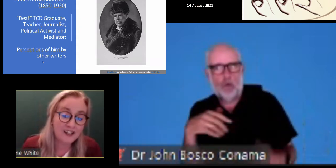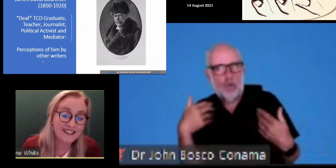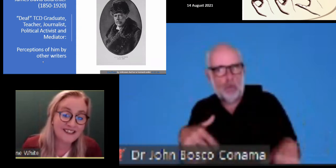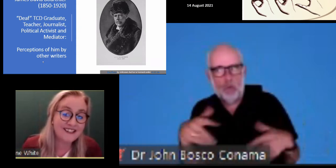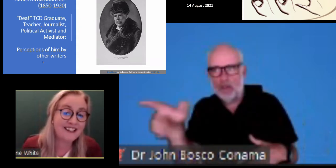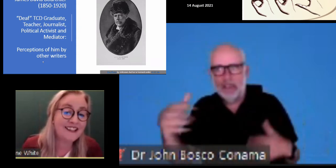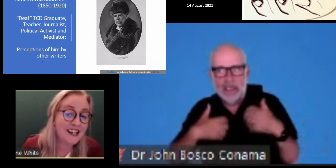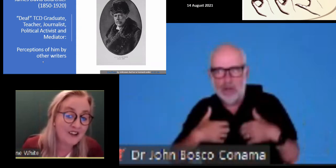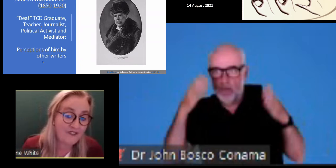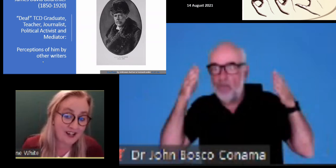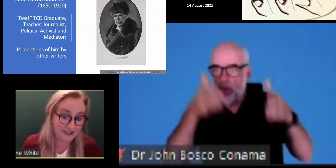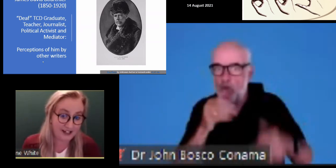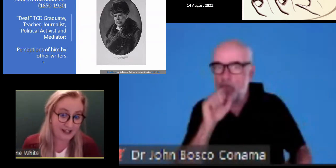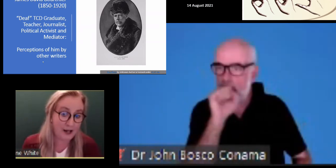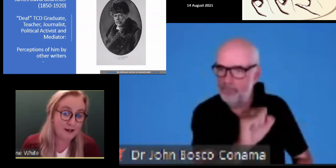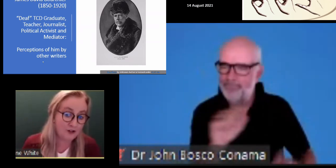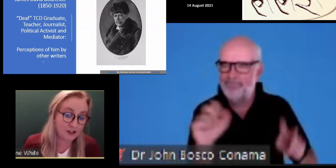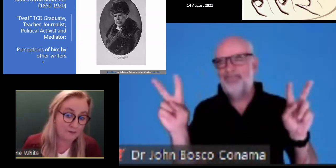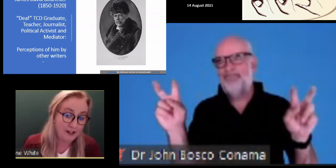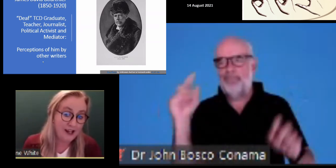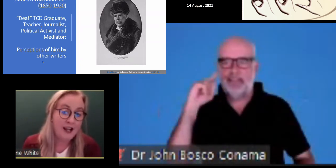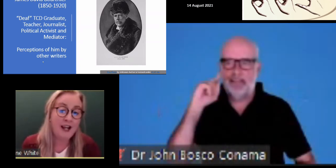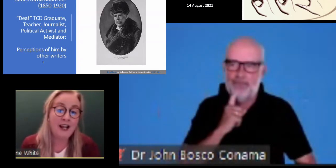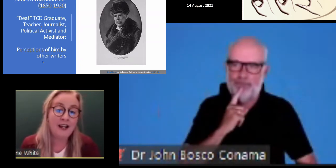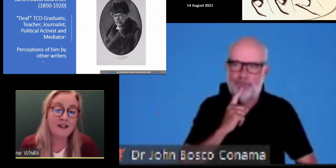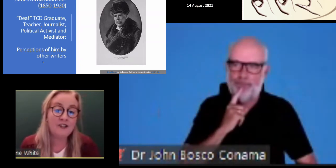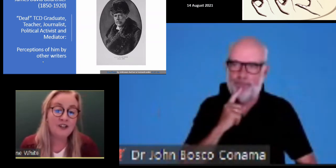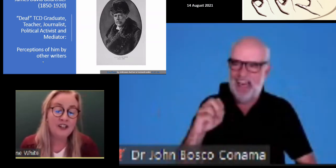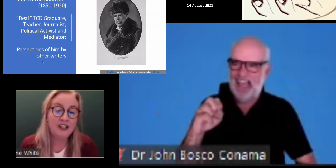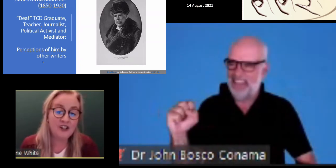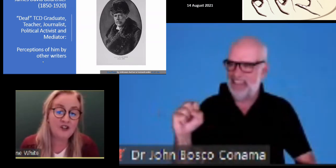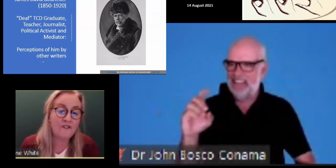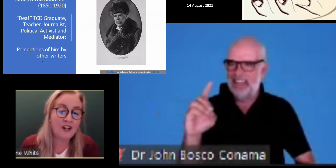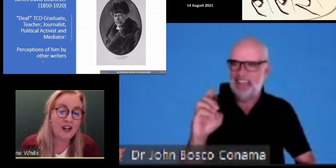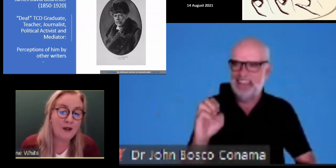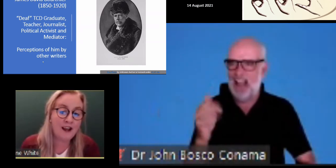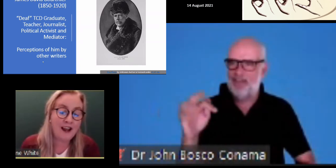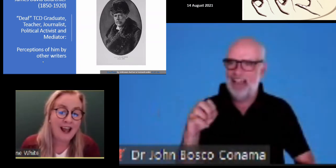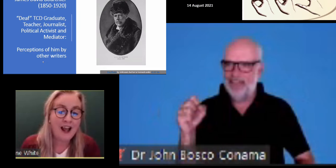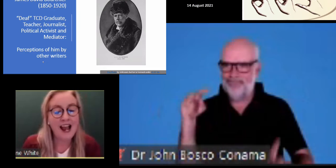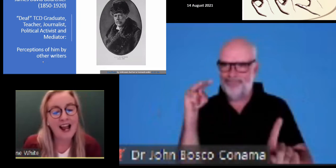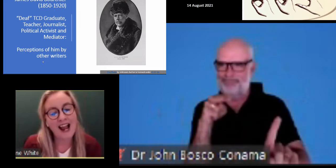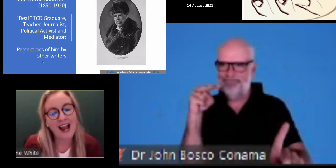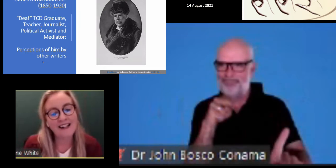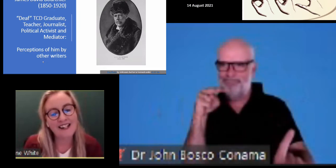what it is that they have had to say about him. And the issue of him and